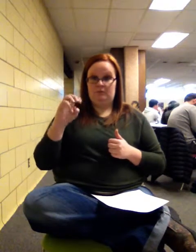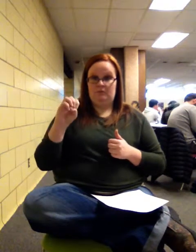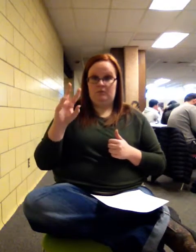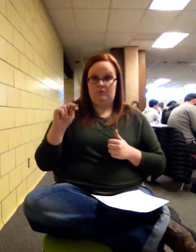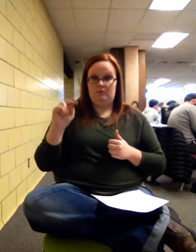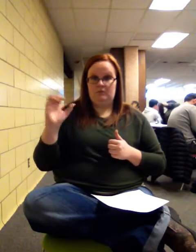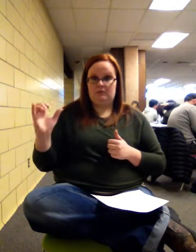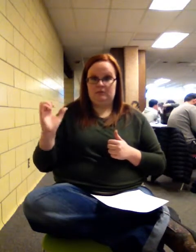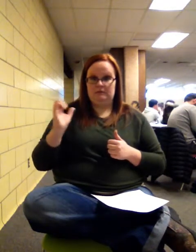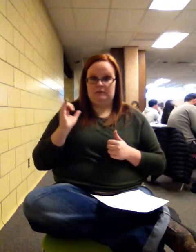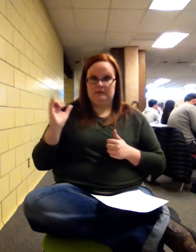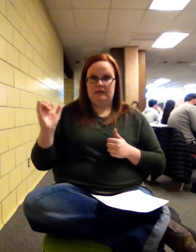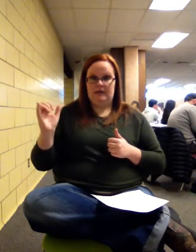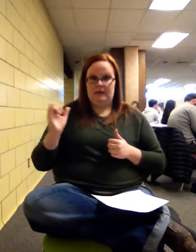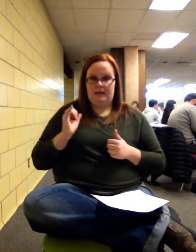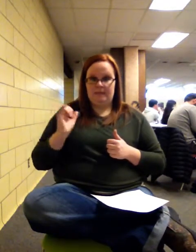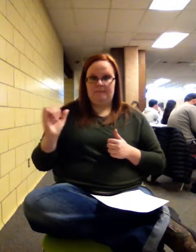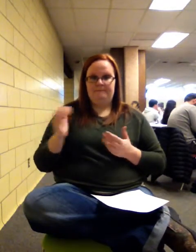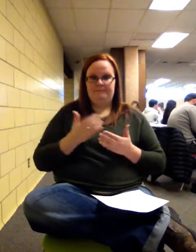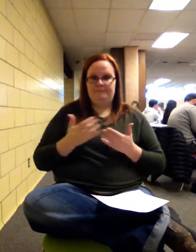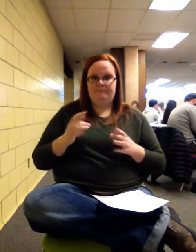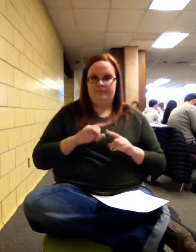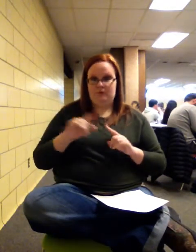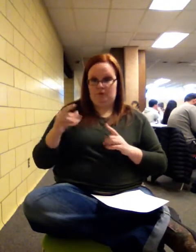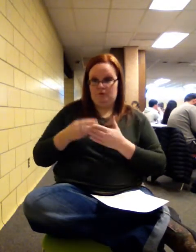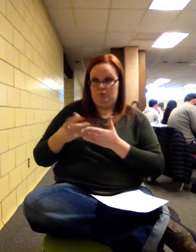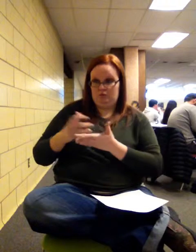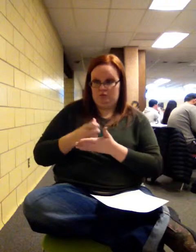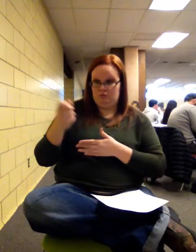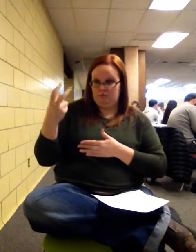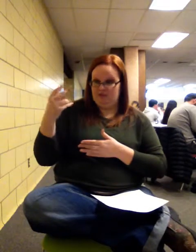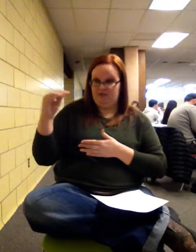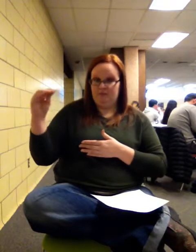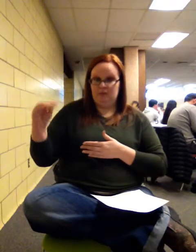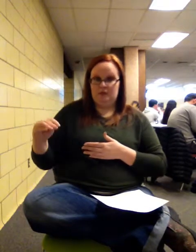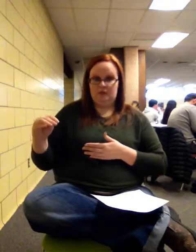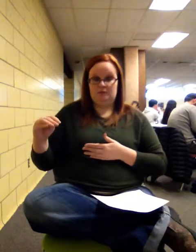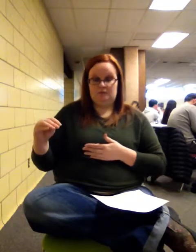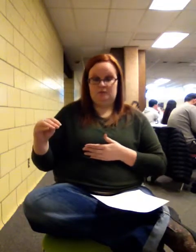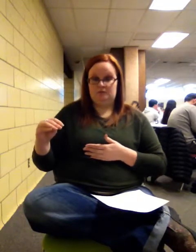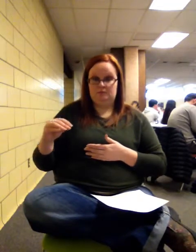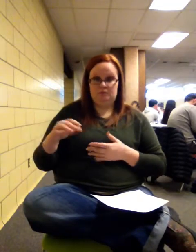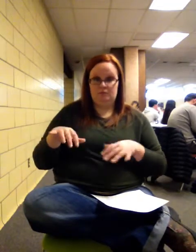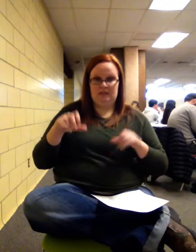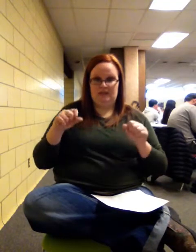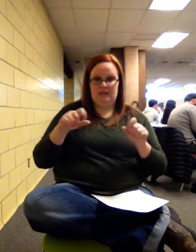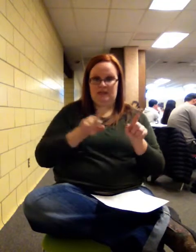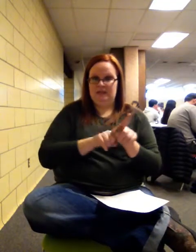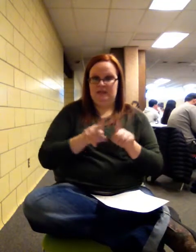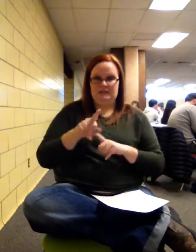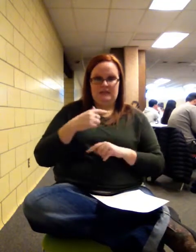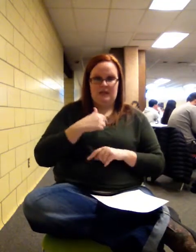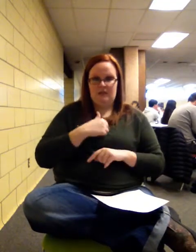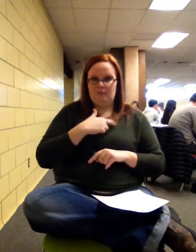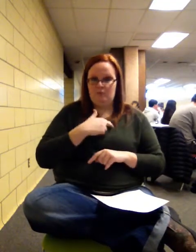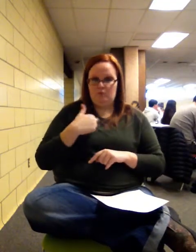same security, except you're going to be earning 12%. Look, we're taking the same risks. I mean, we're in the same company. It's